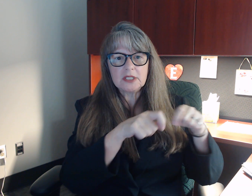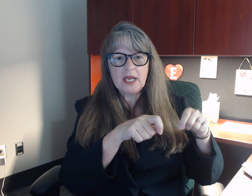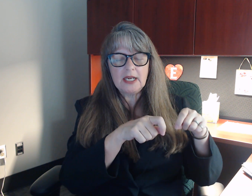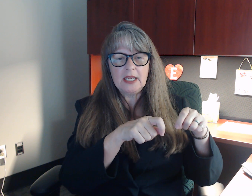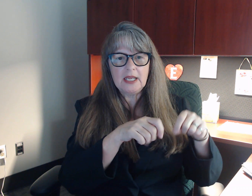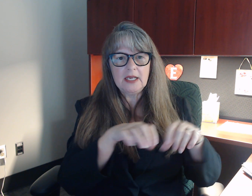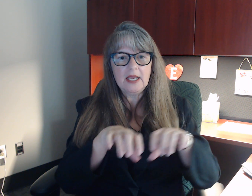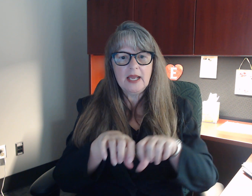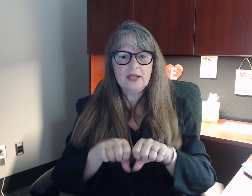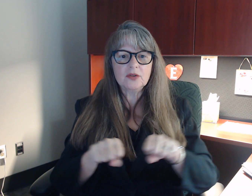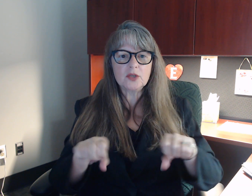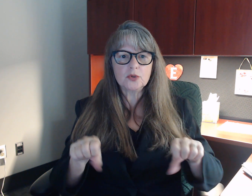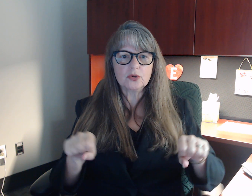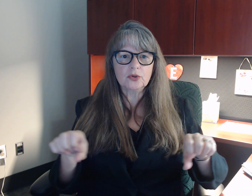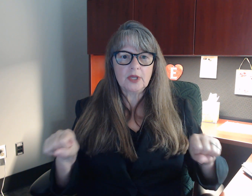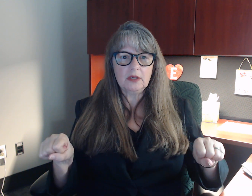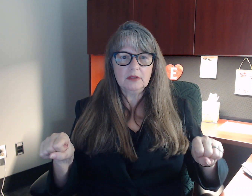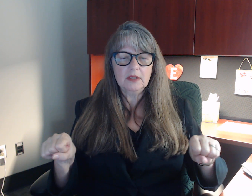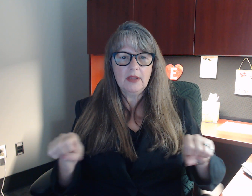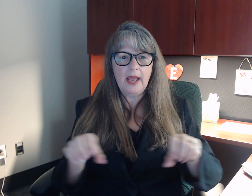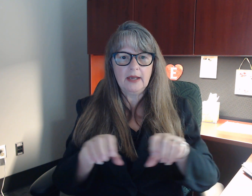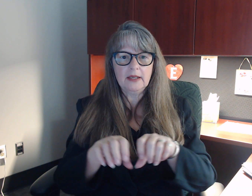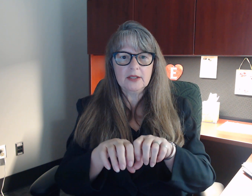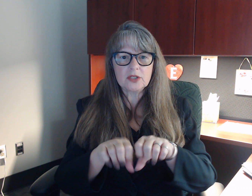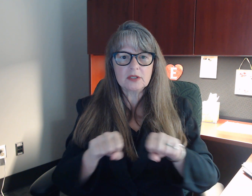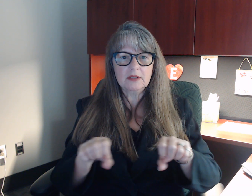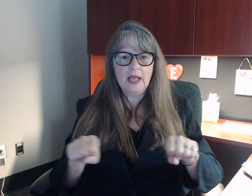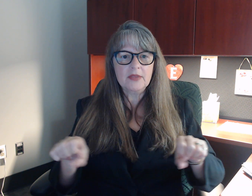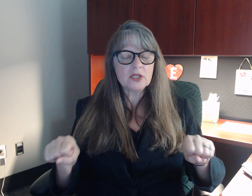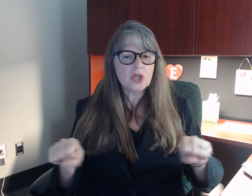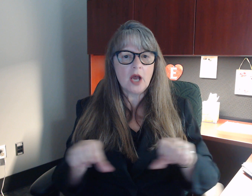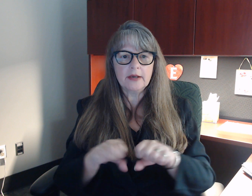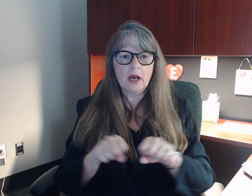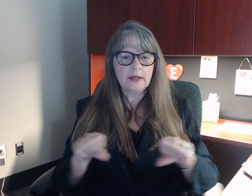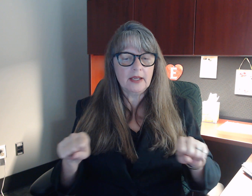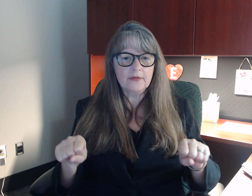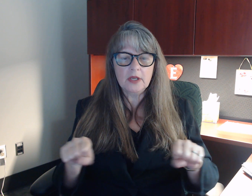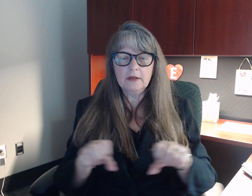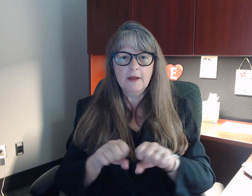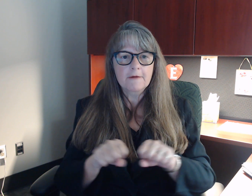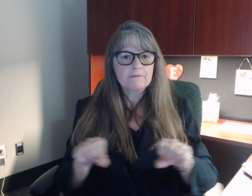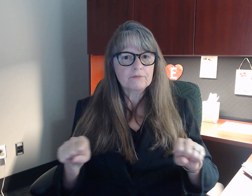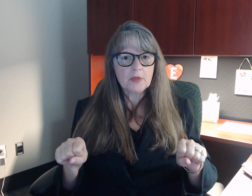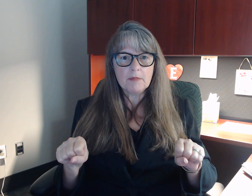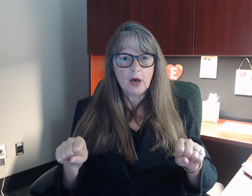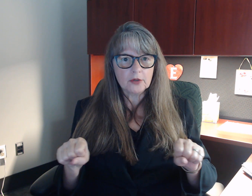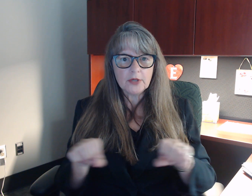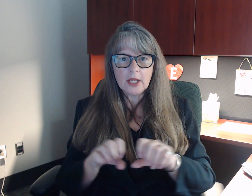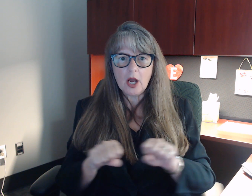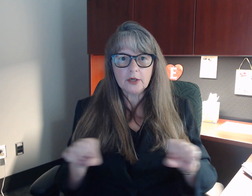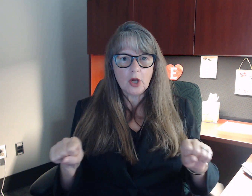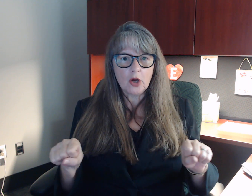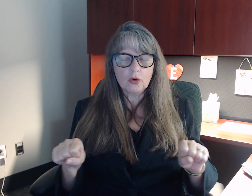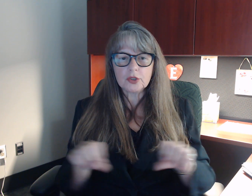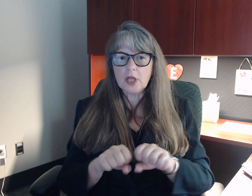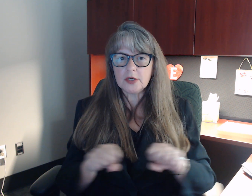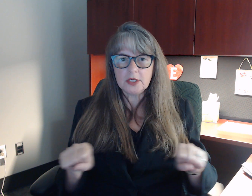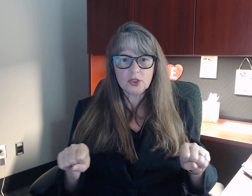tied again. And so that's what you're looking at. And this is hot dog, even the modern day hot dog or sausage. It's